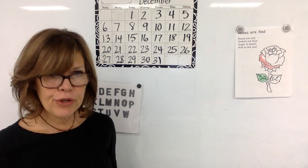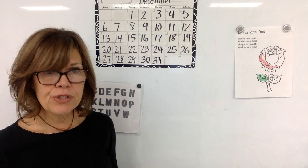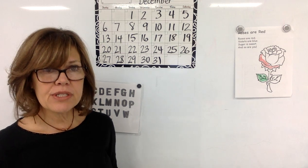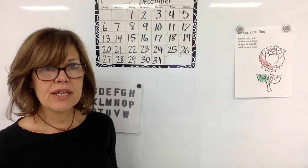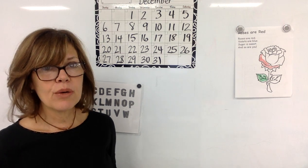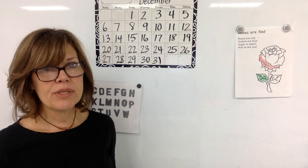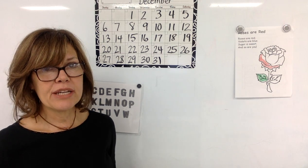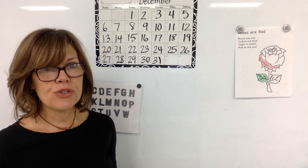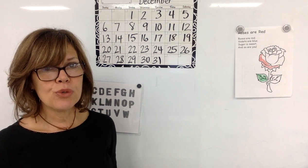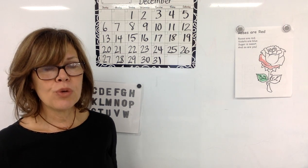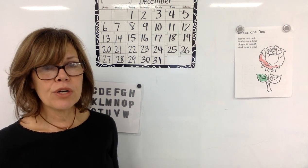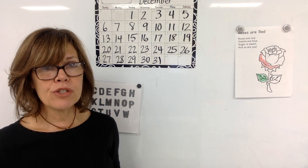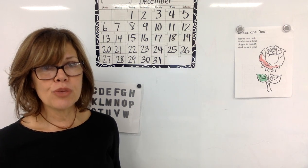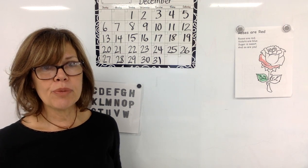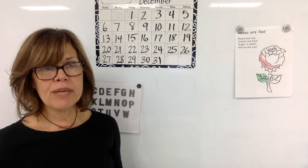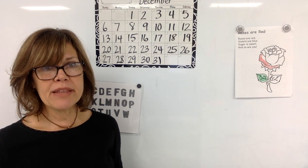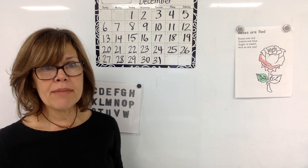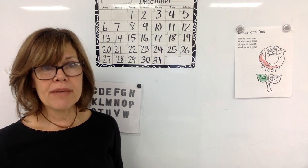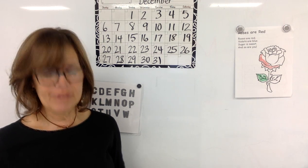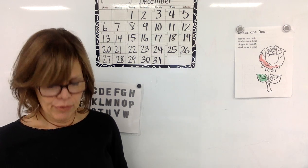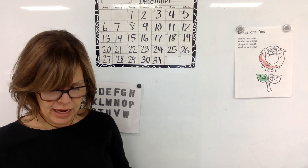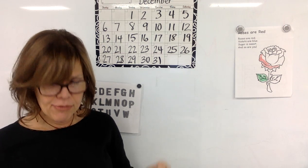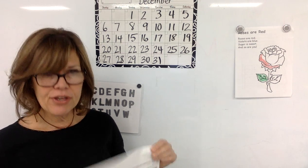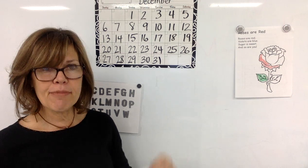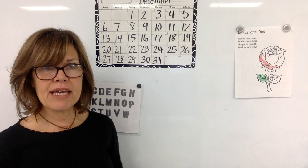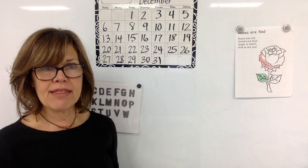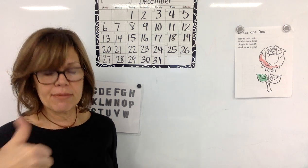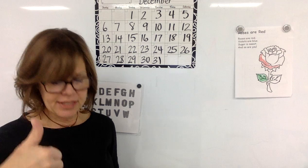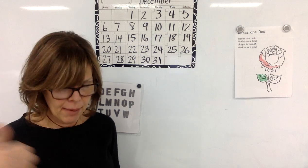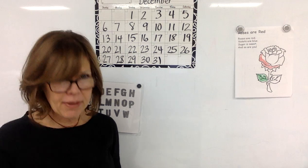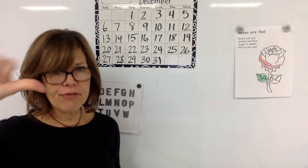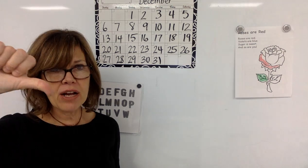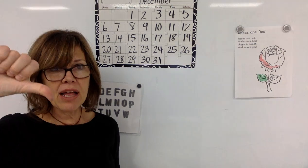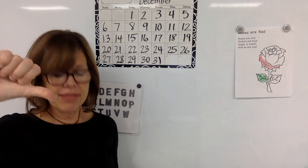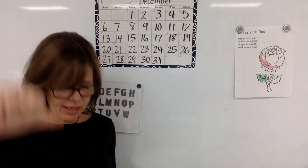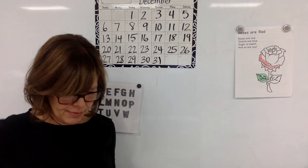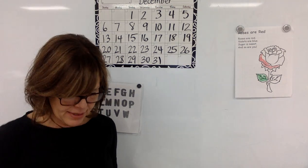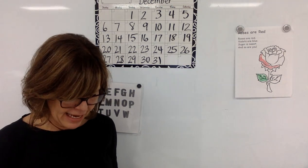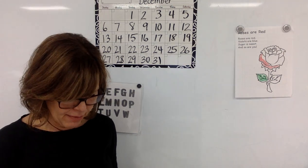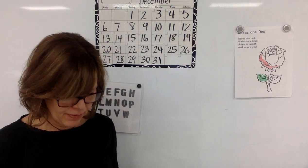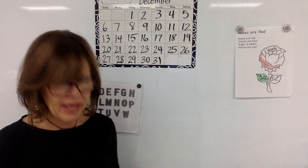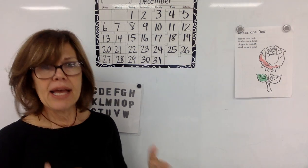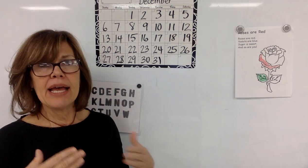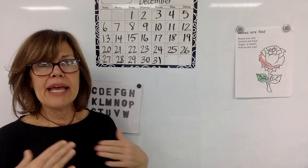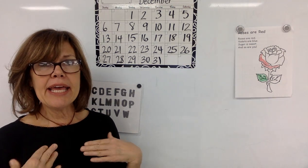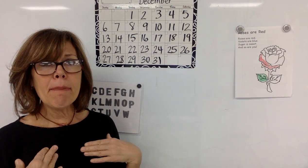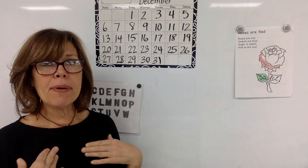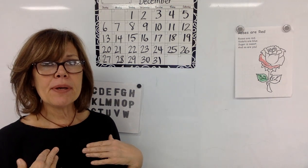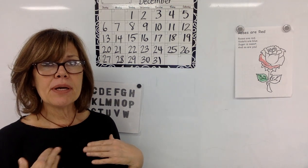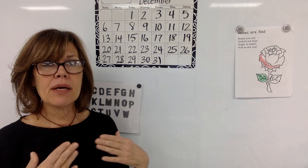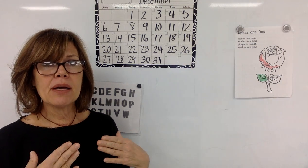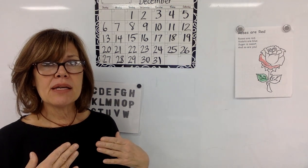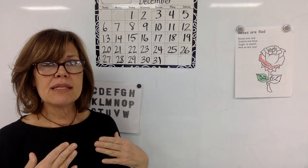First, we say two words. You repeat them. If they rhyme, you give me a thumbs up. If not, thumbs down. Hip,